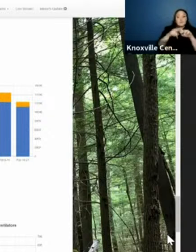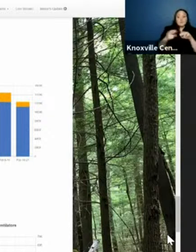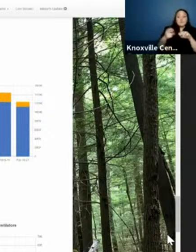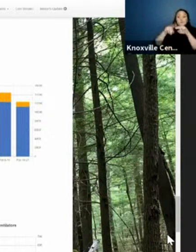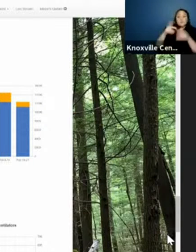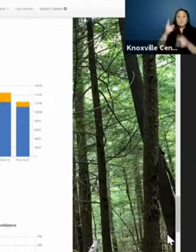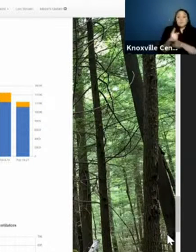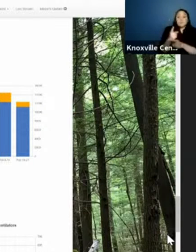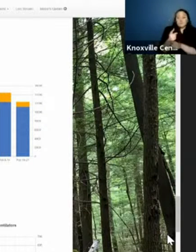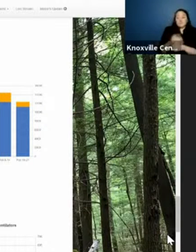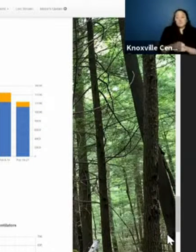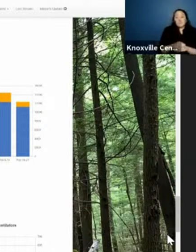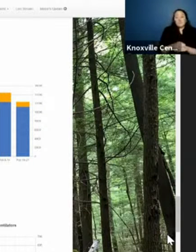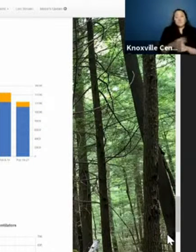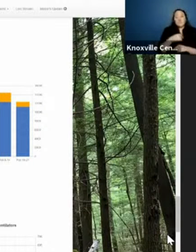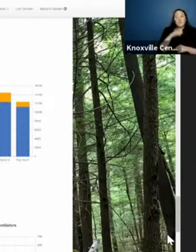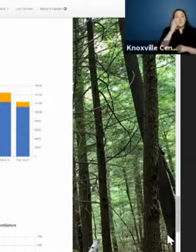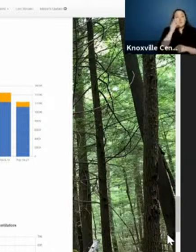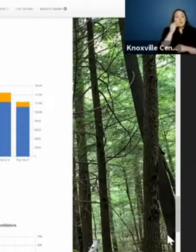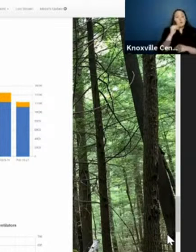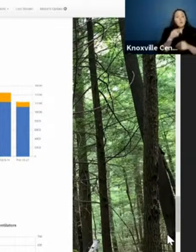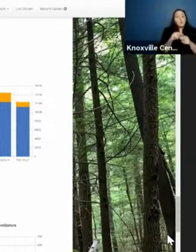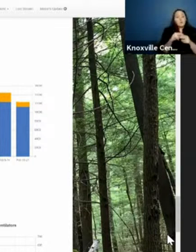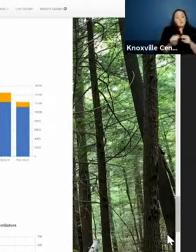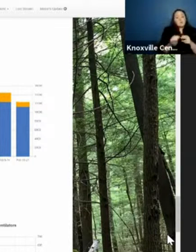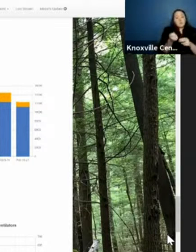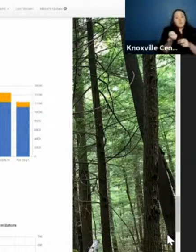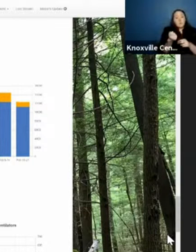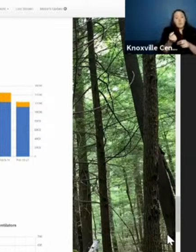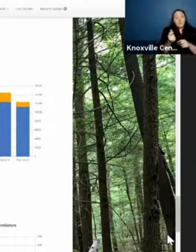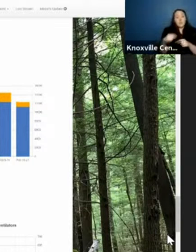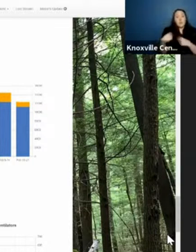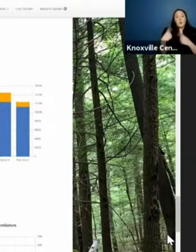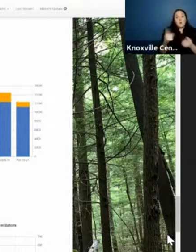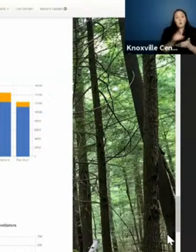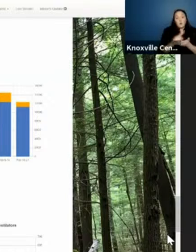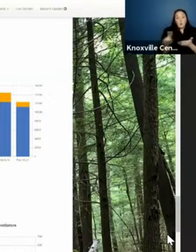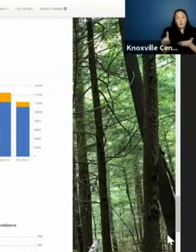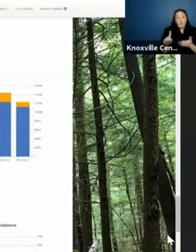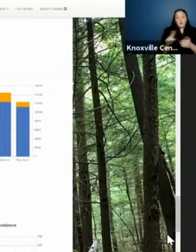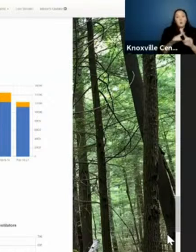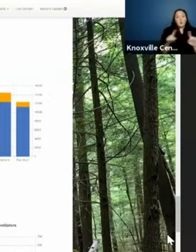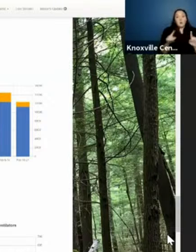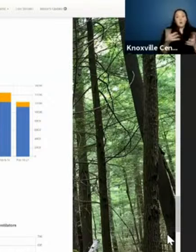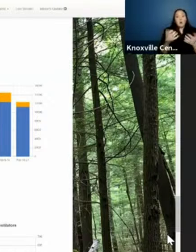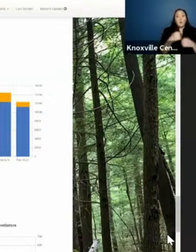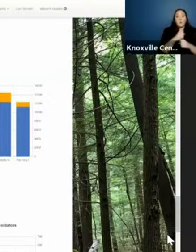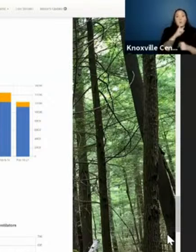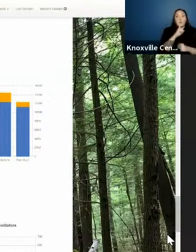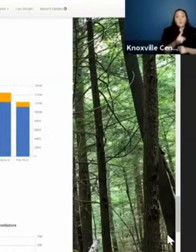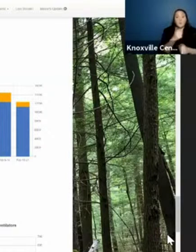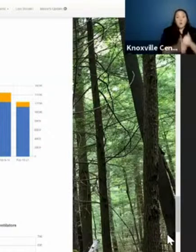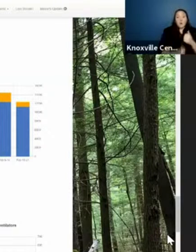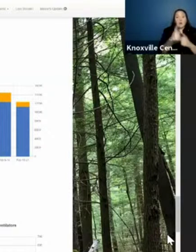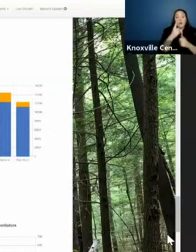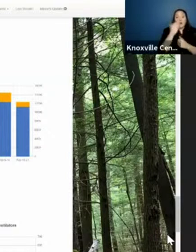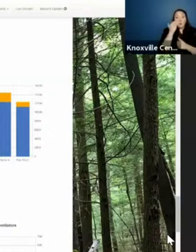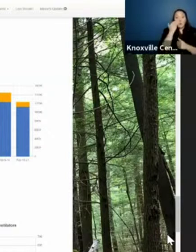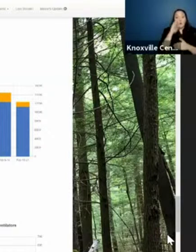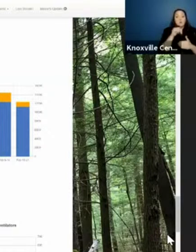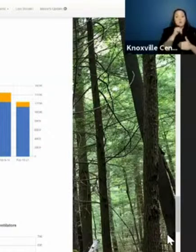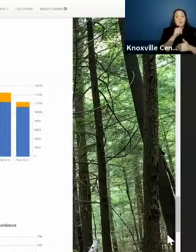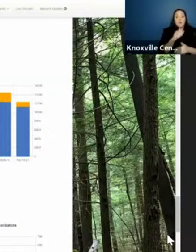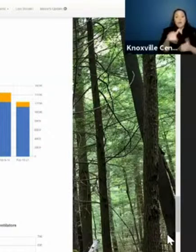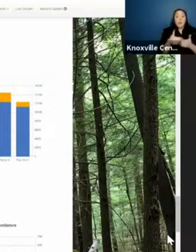community. We did experience a slight dip in vaccines distributed over the past week, but we want to make sure everybody knows that not all the vaccine efforts